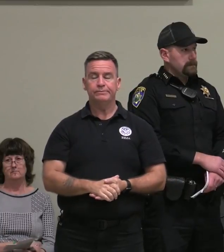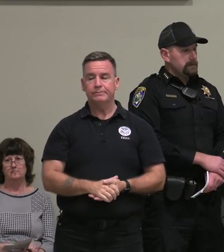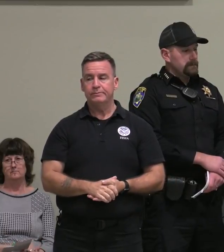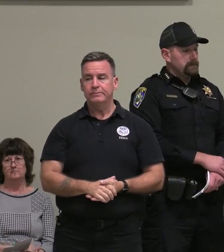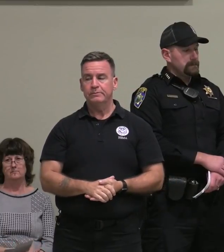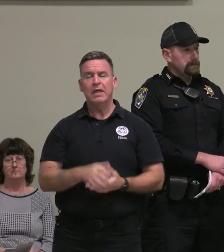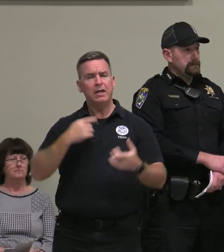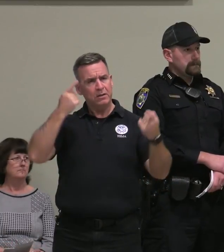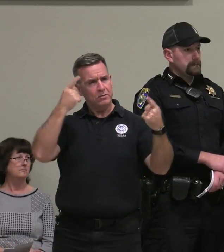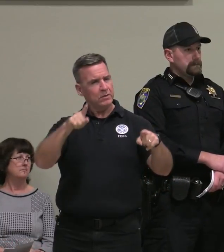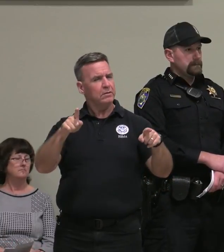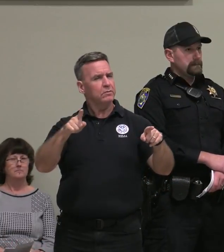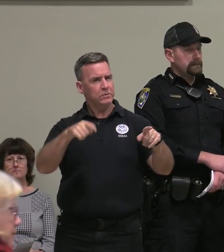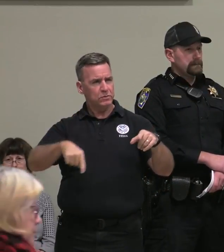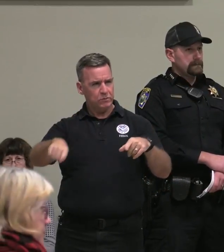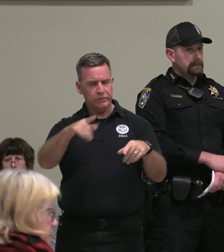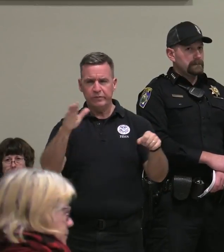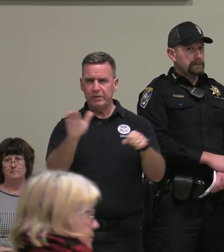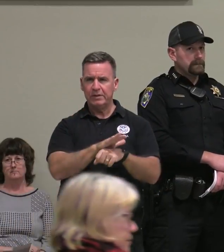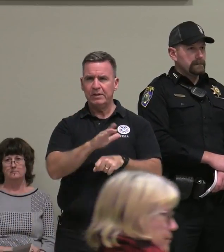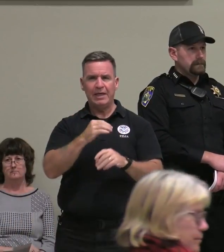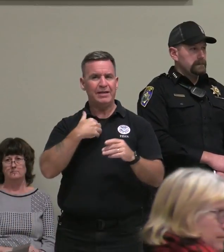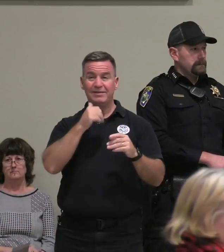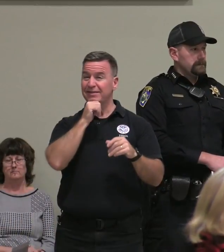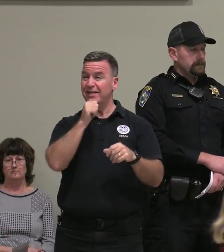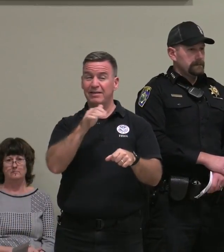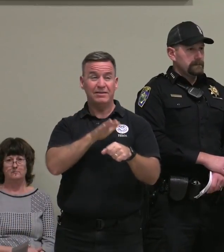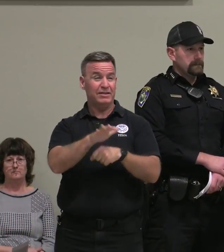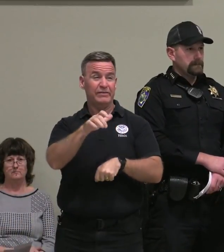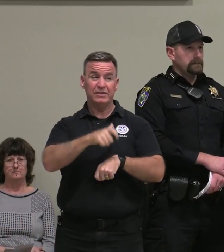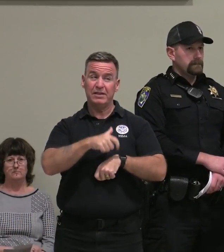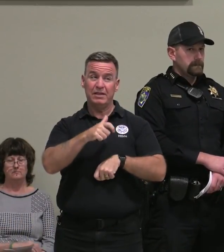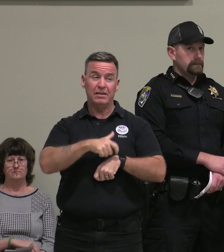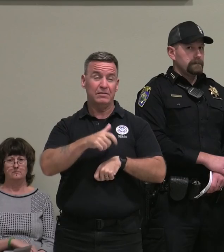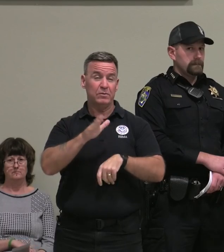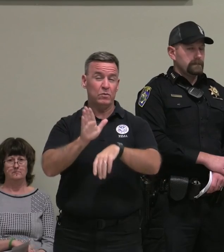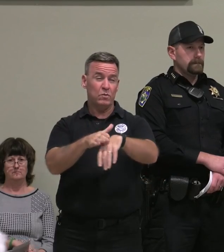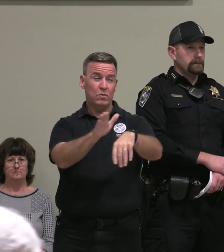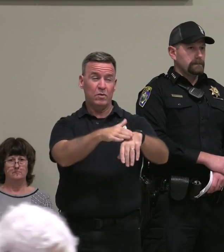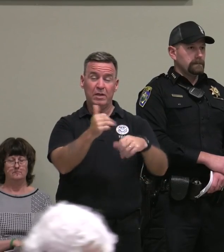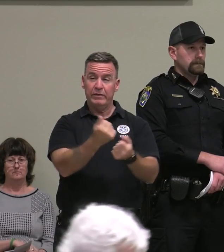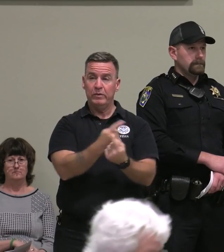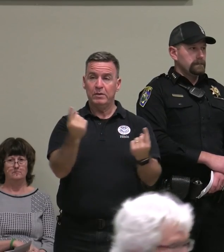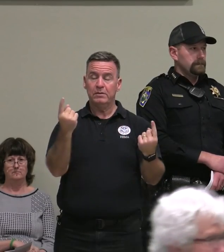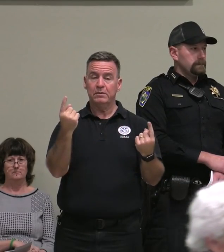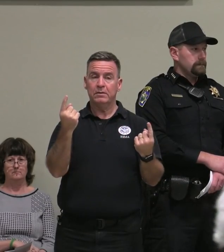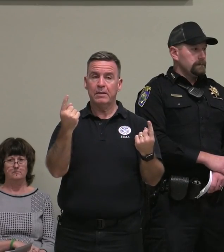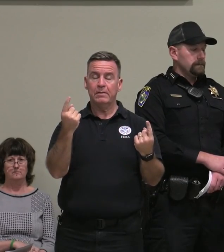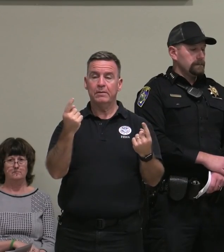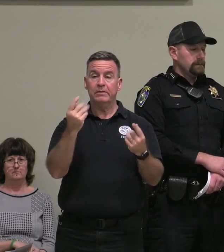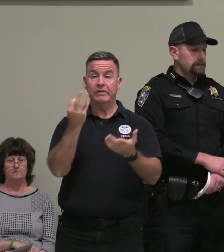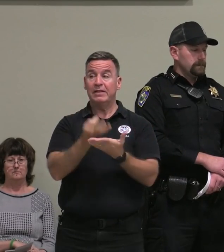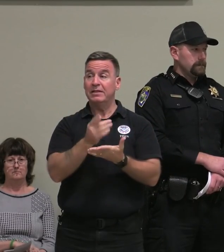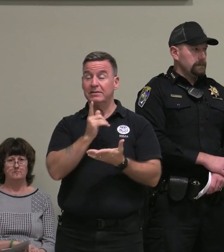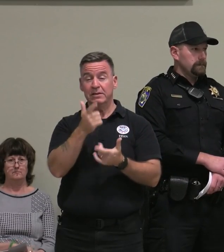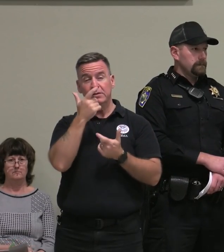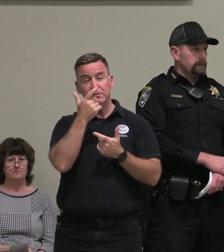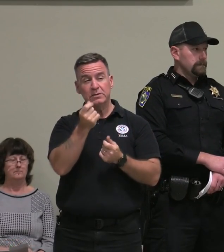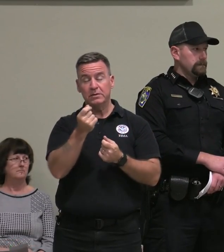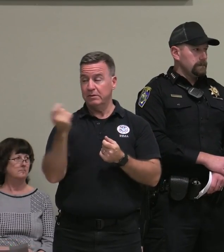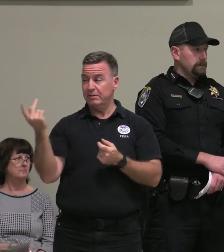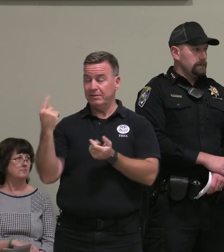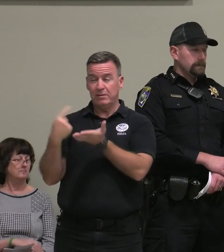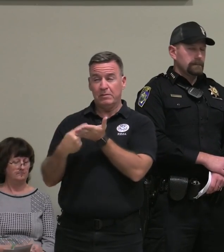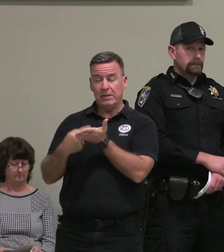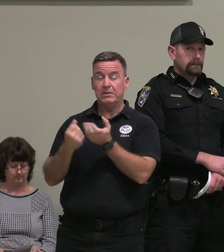I agree wholeheartedly with you that there was not enough time to warn everybody. The fact of matter is, and it's interesting, and the